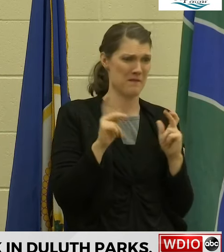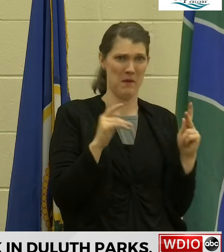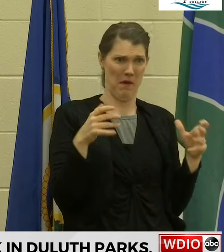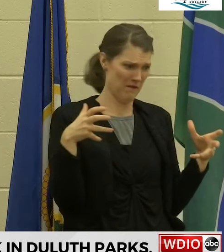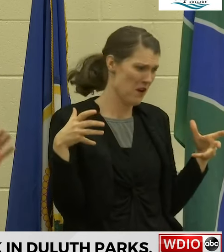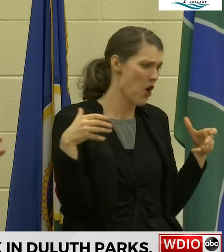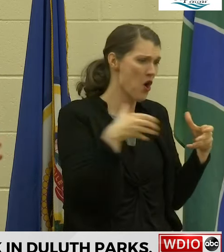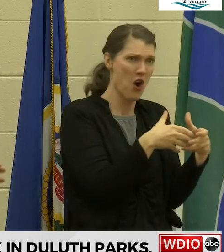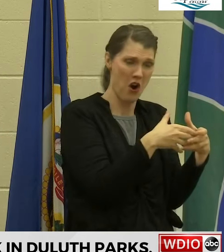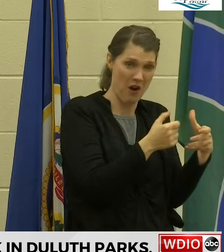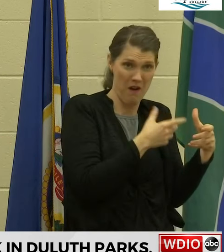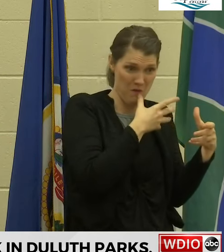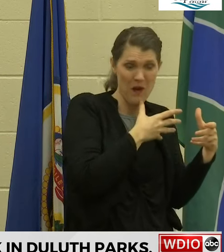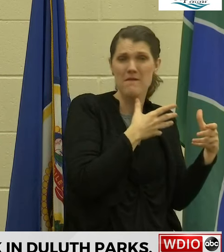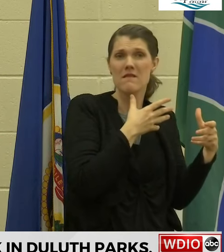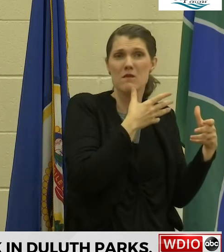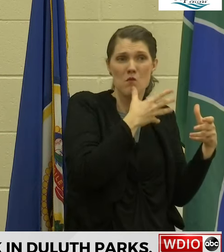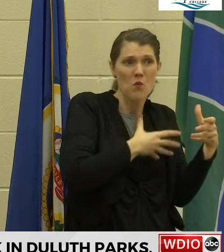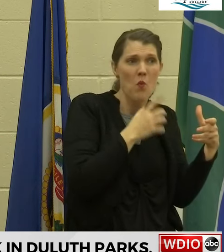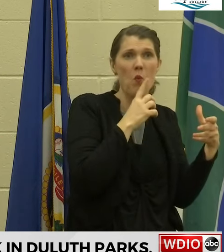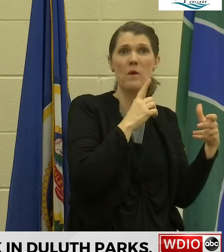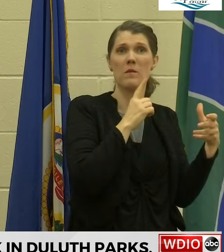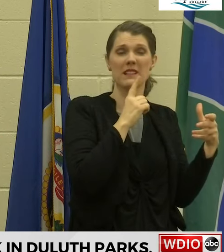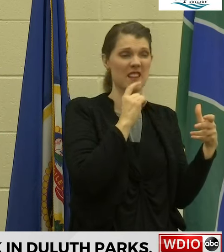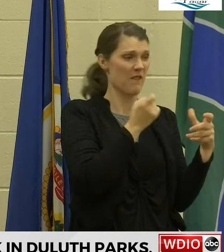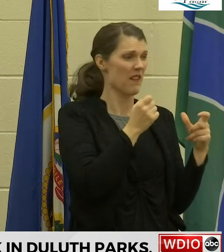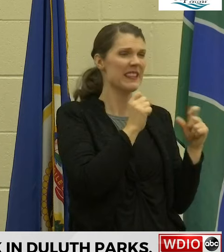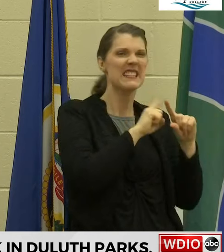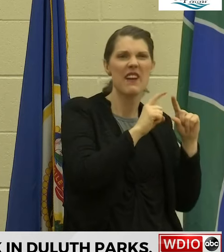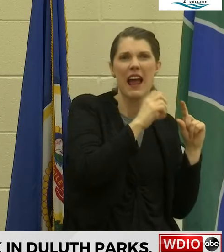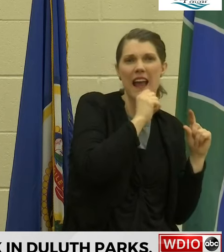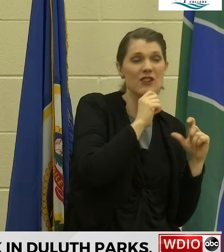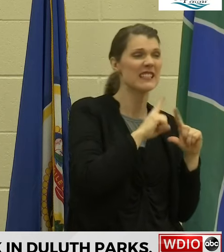all ages and all abilities from across the city.